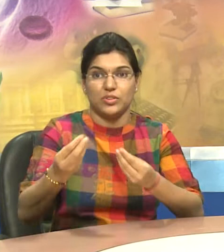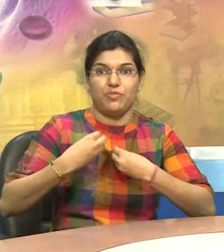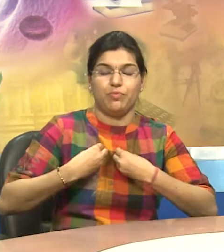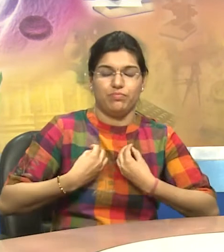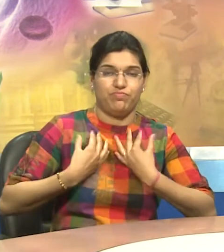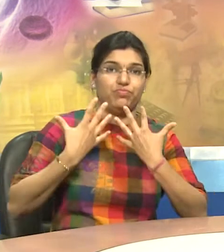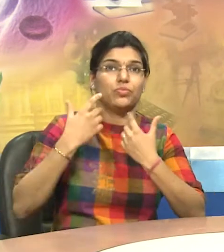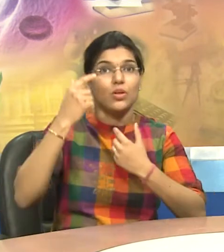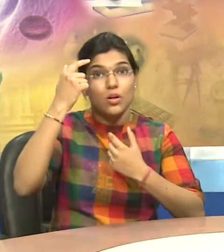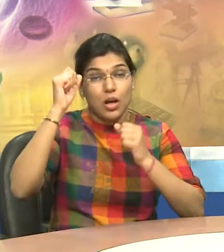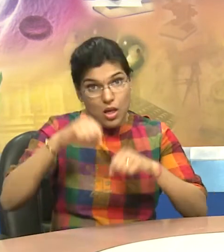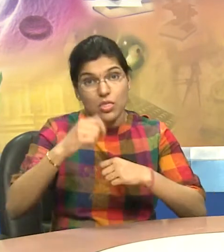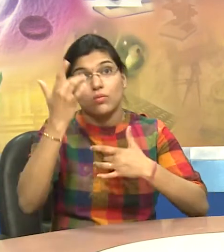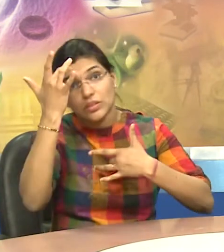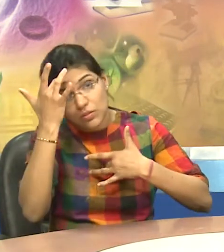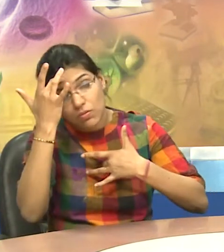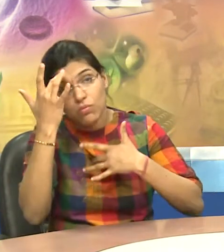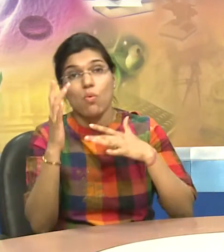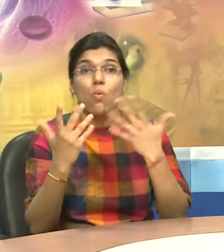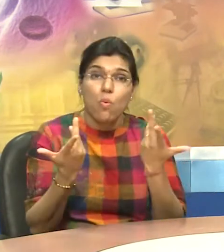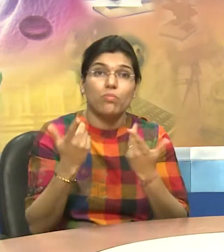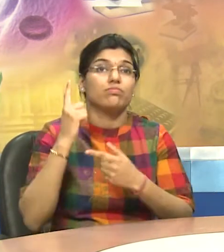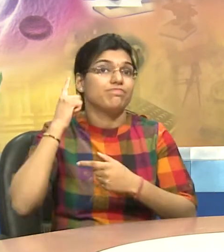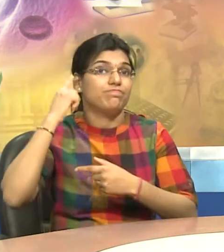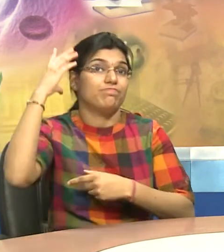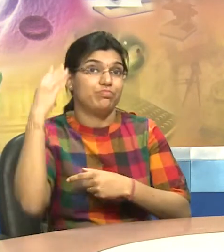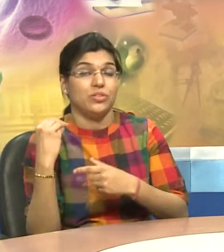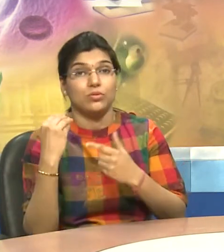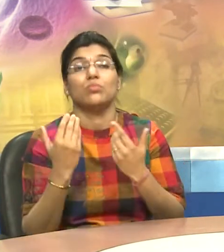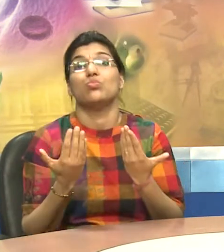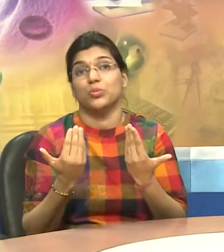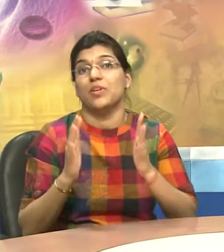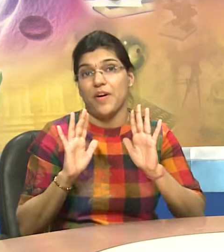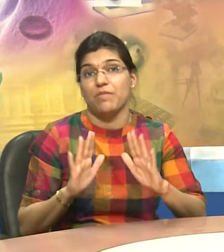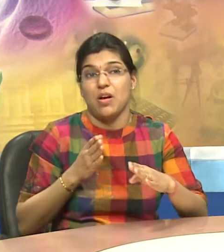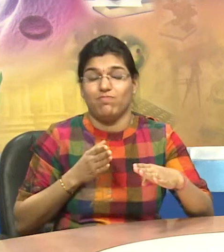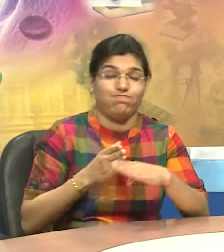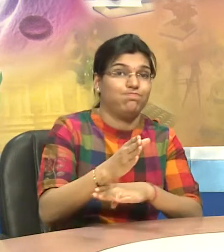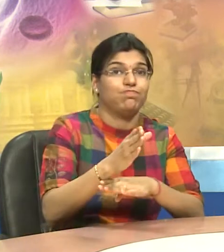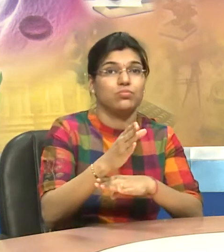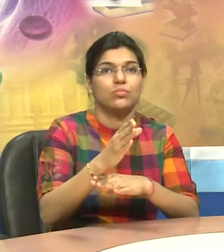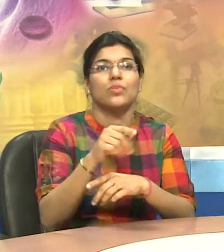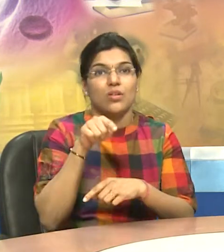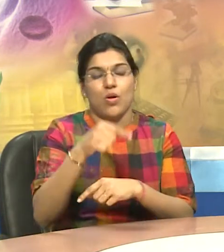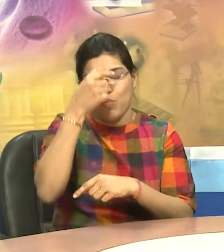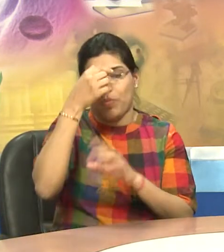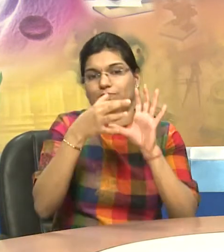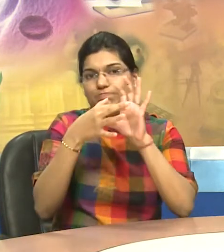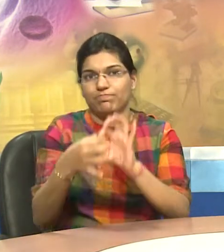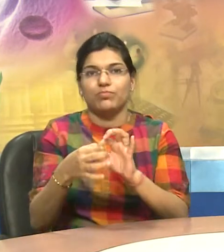person automatically and it will feel pain in ear, and there are very high chances